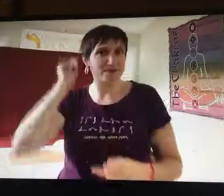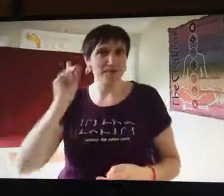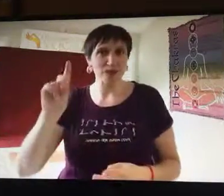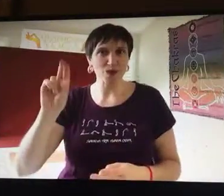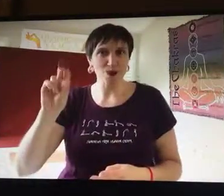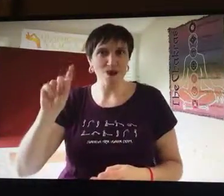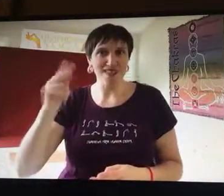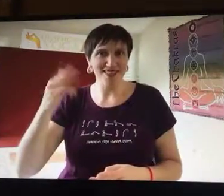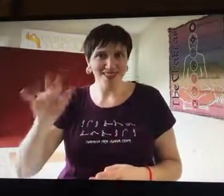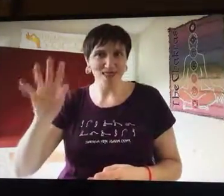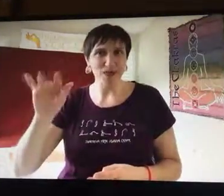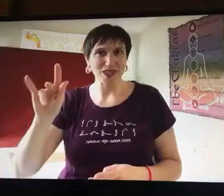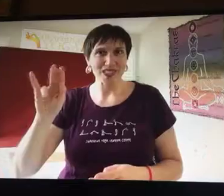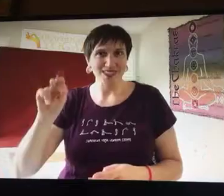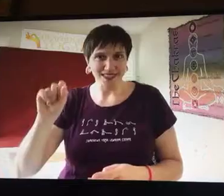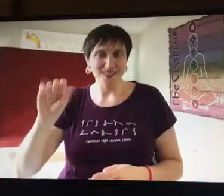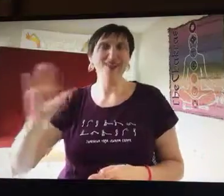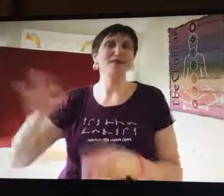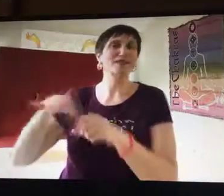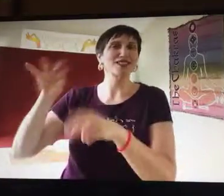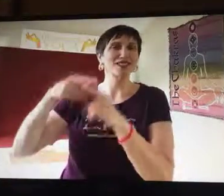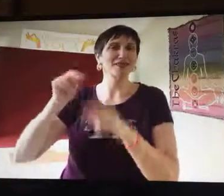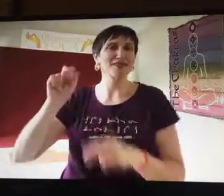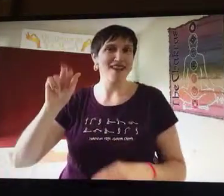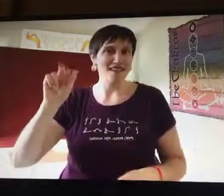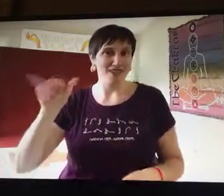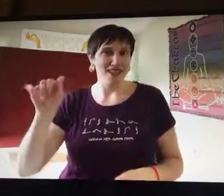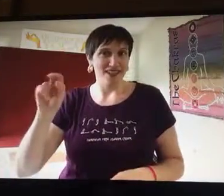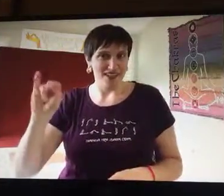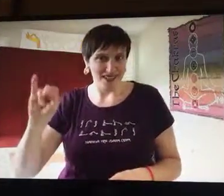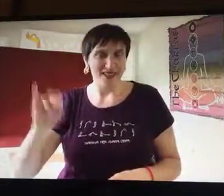And the other one was Dorothy, interpreter clarification.